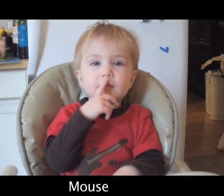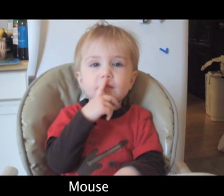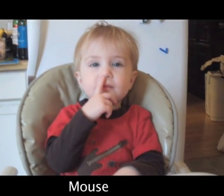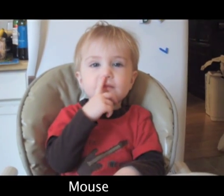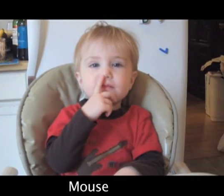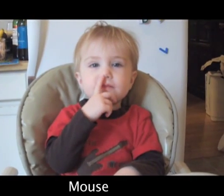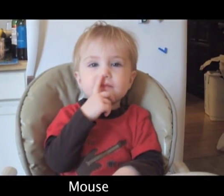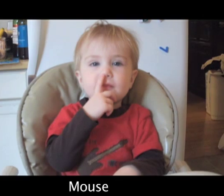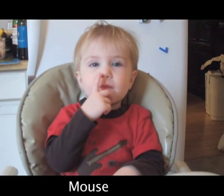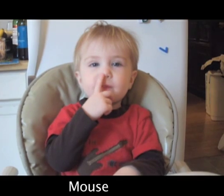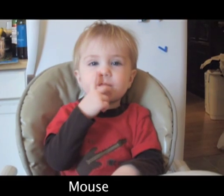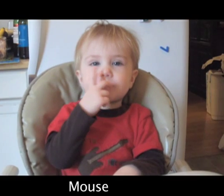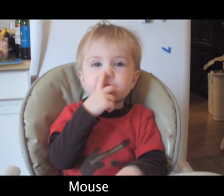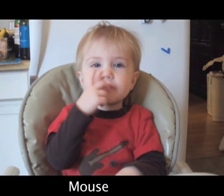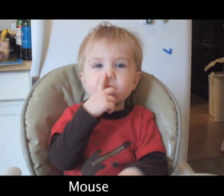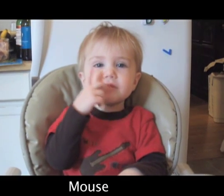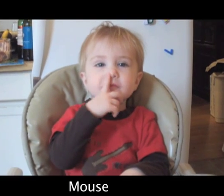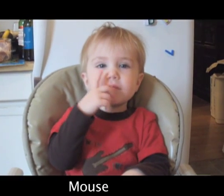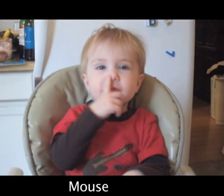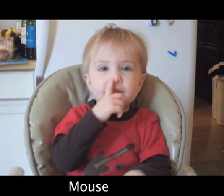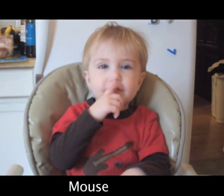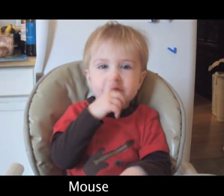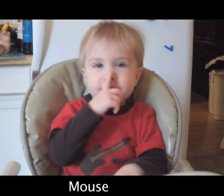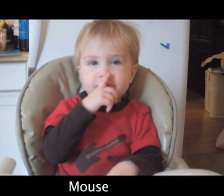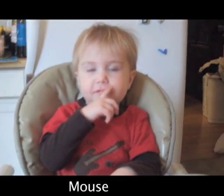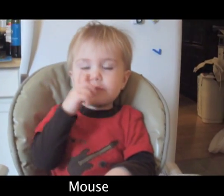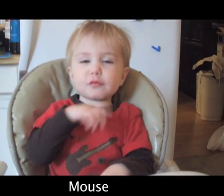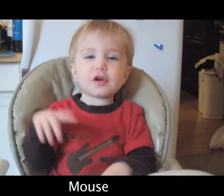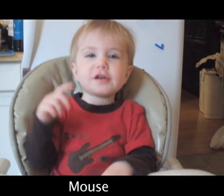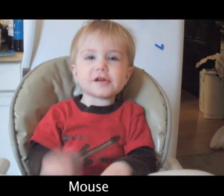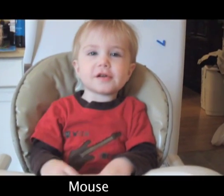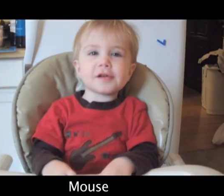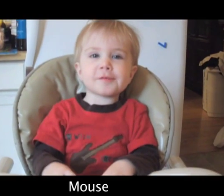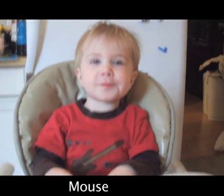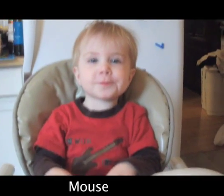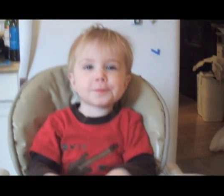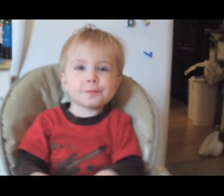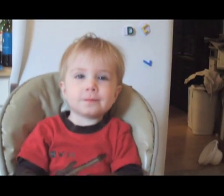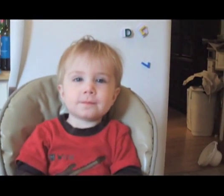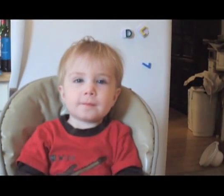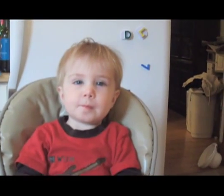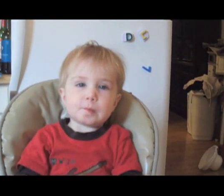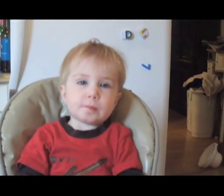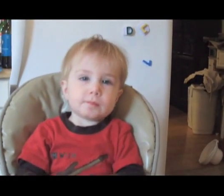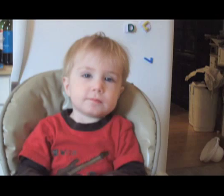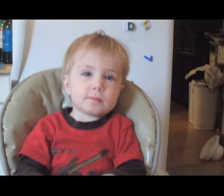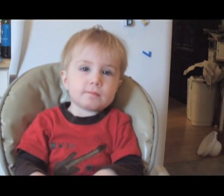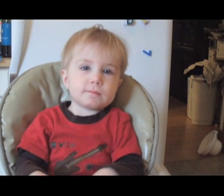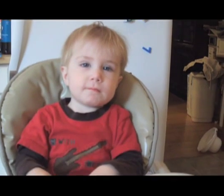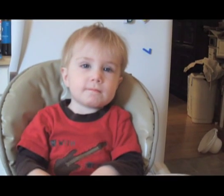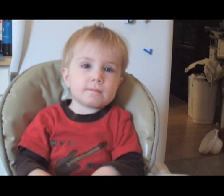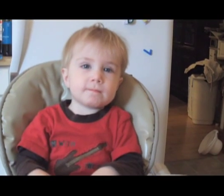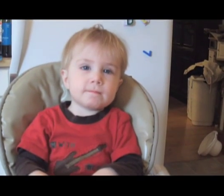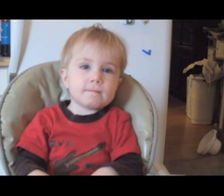squeak squeak yeah squeak squeak and what's the sign daddy